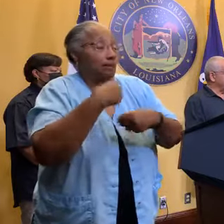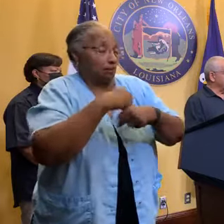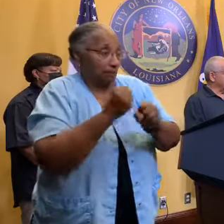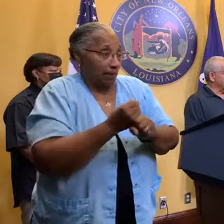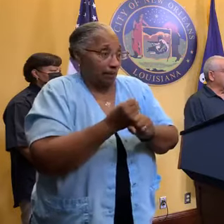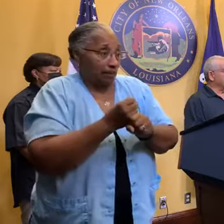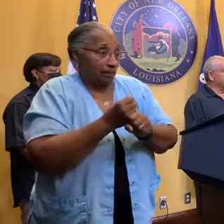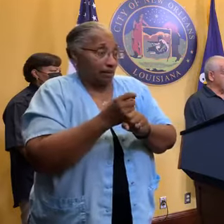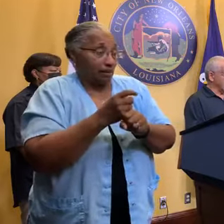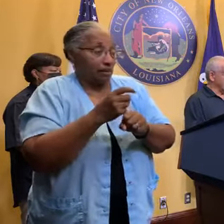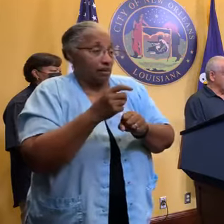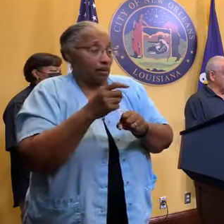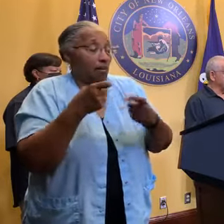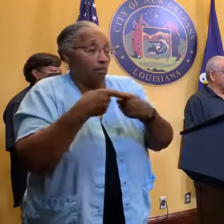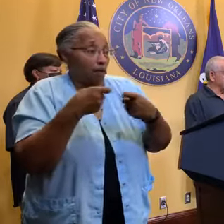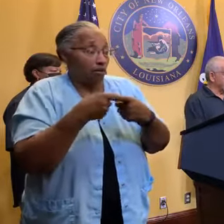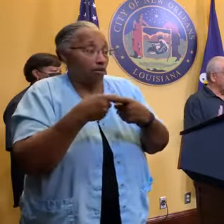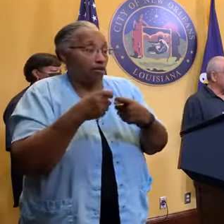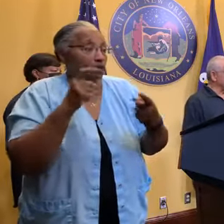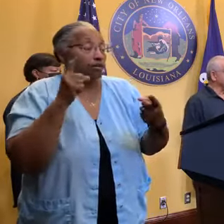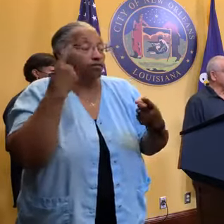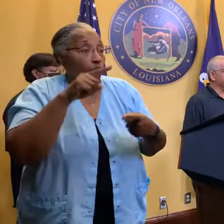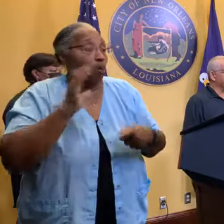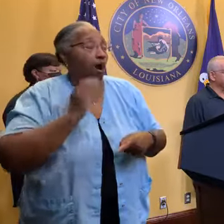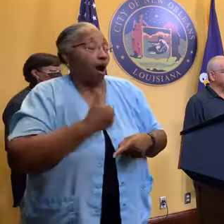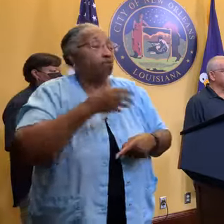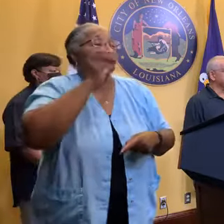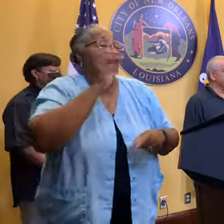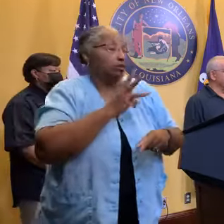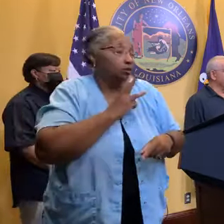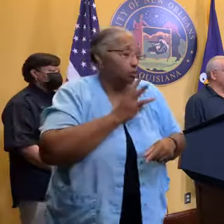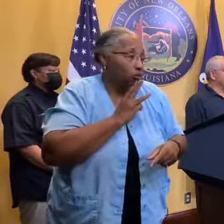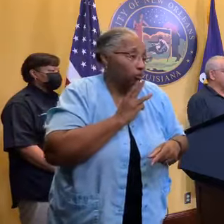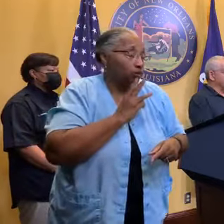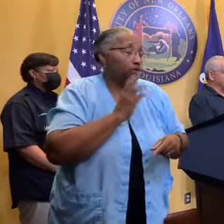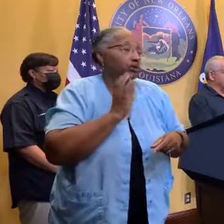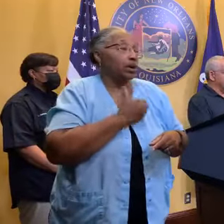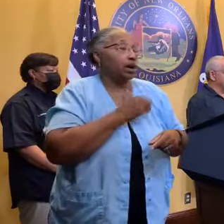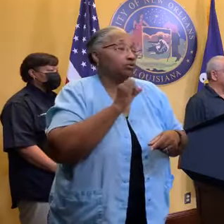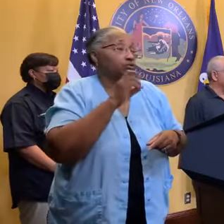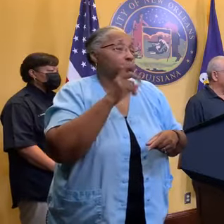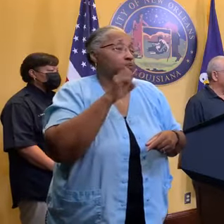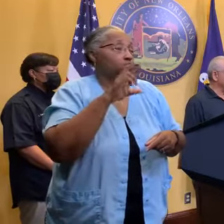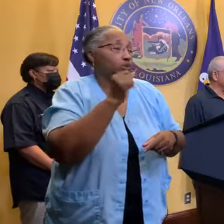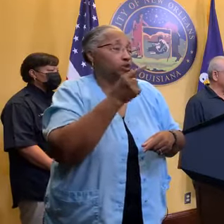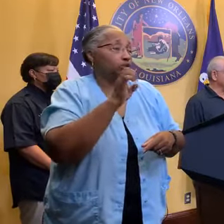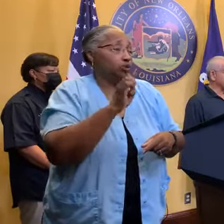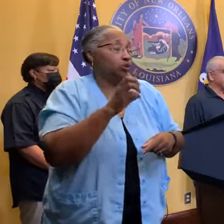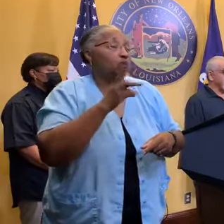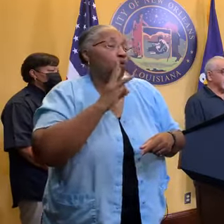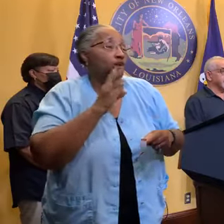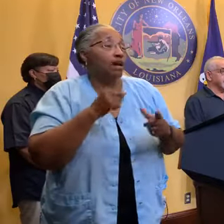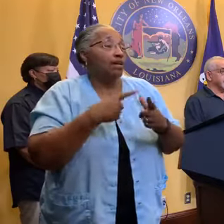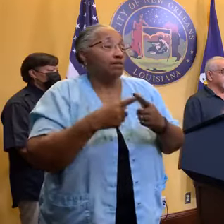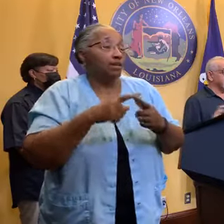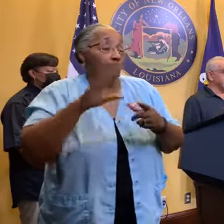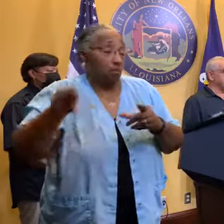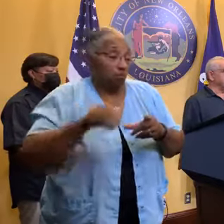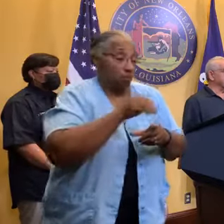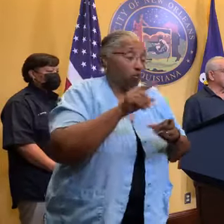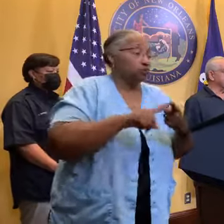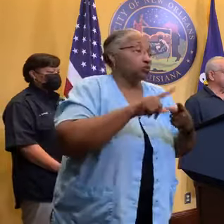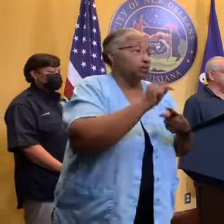some of our drinking water and raw water intake pumps. We moved that and we put it on T6 kind of preemptively to